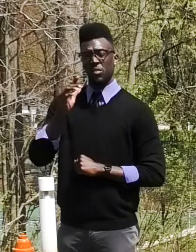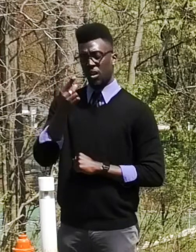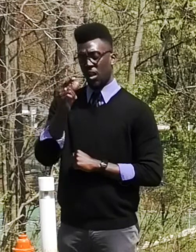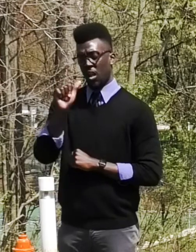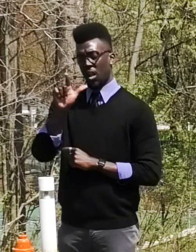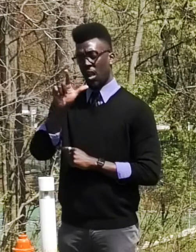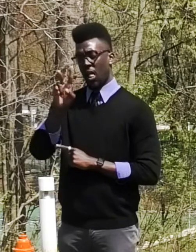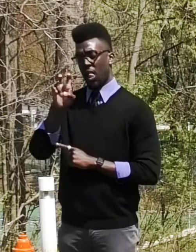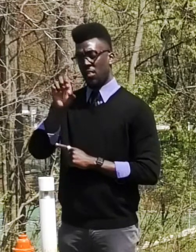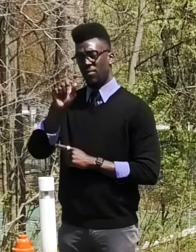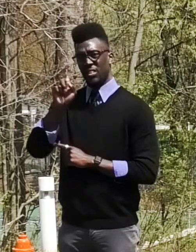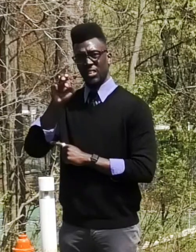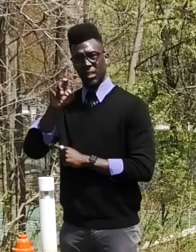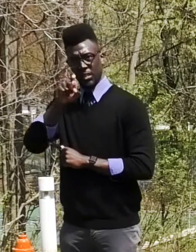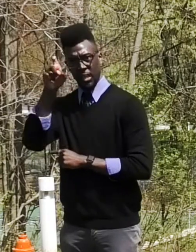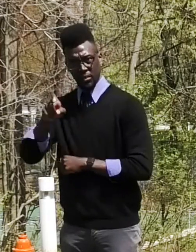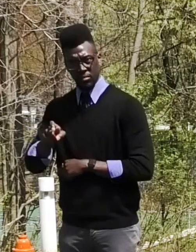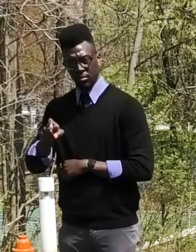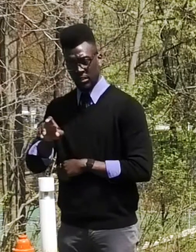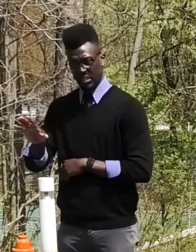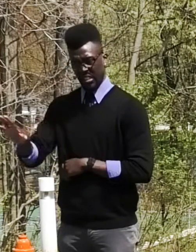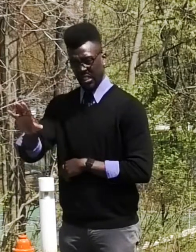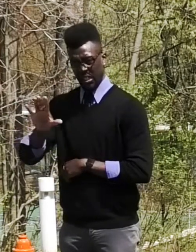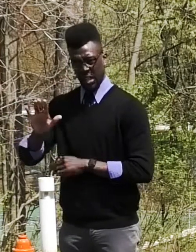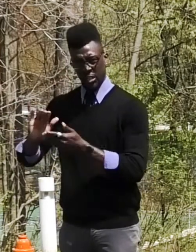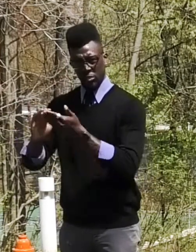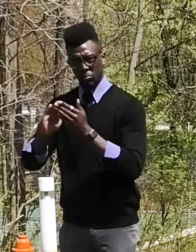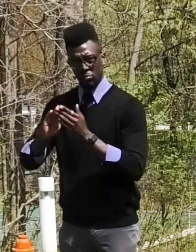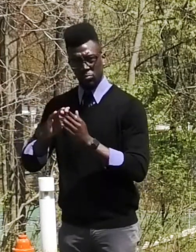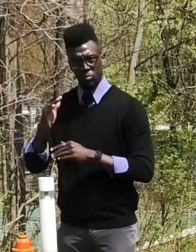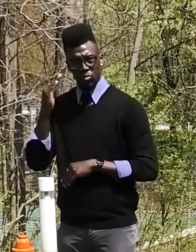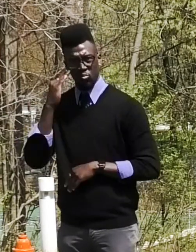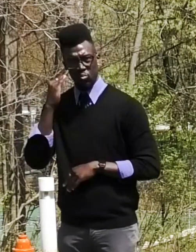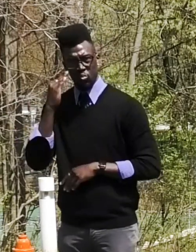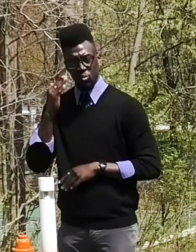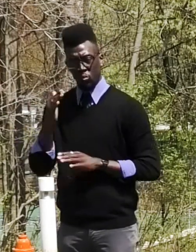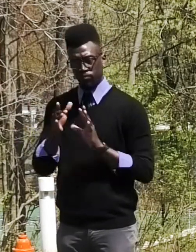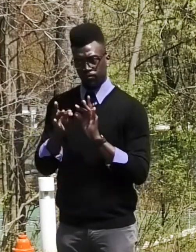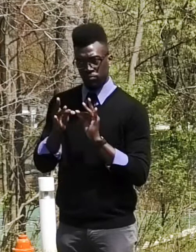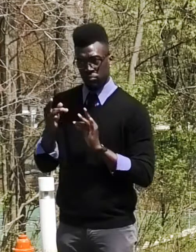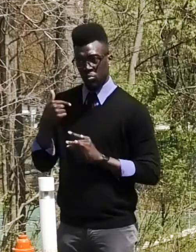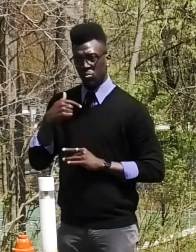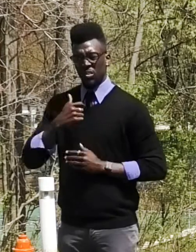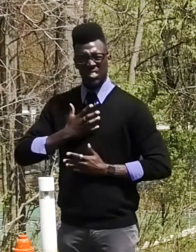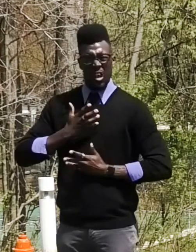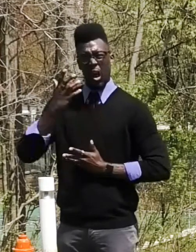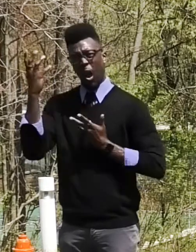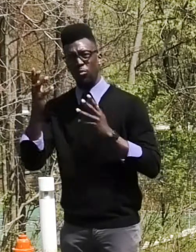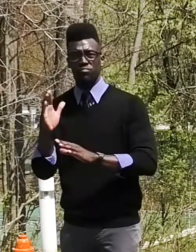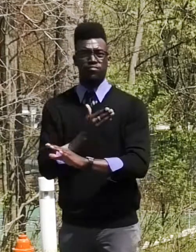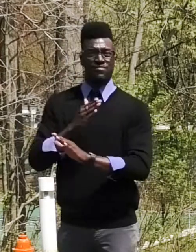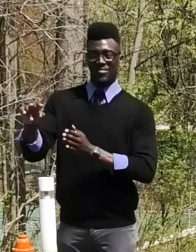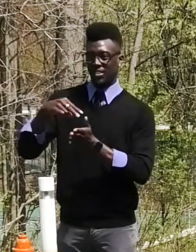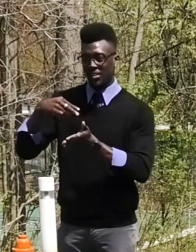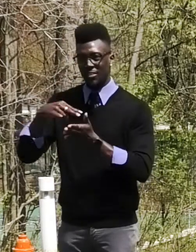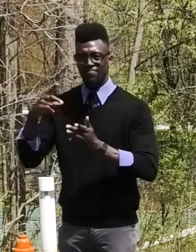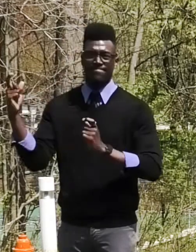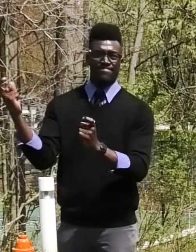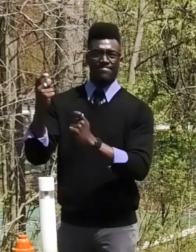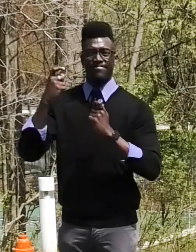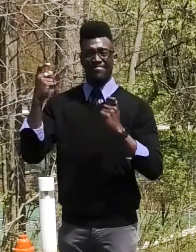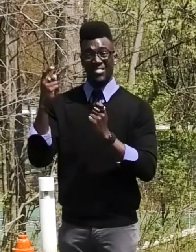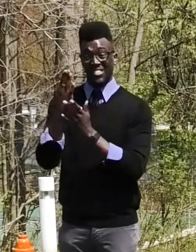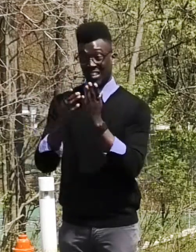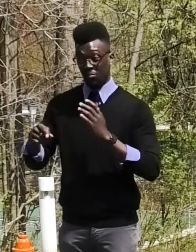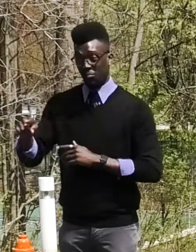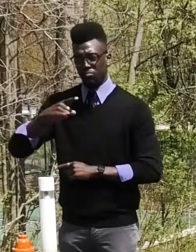Texas got the word, that some of them were shouting, some were singing, some were dancing, some were